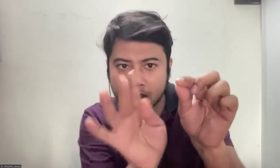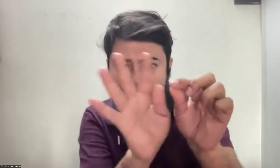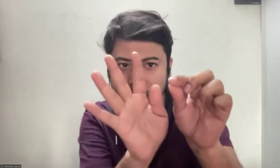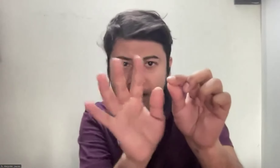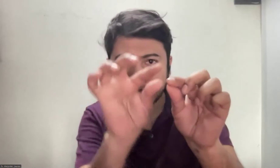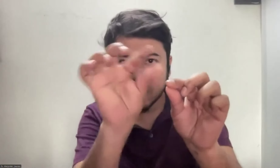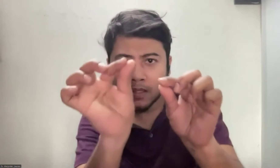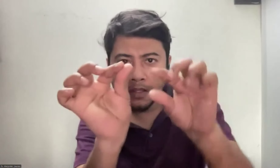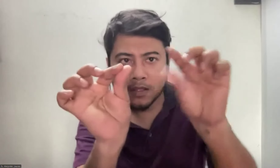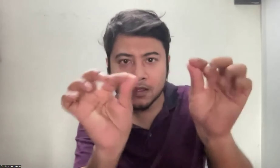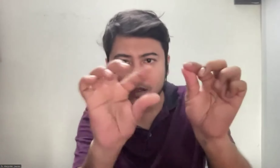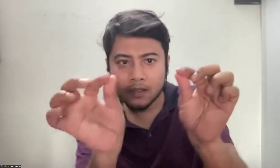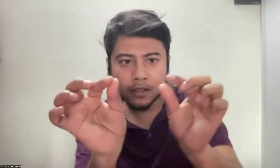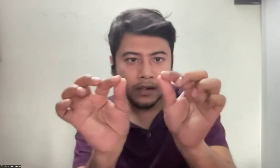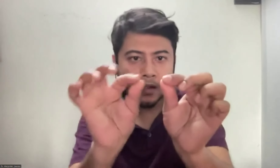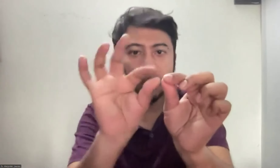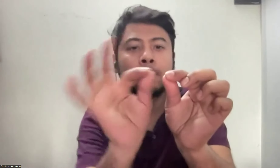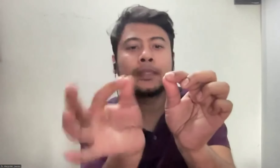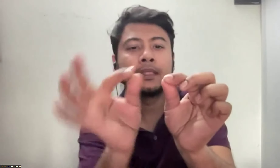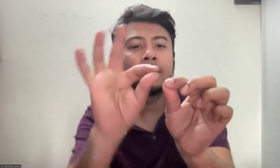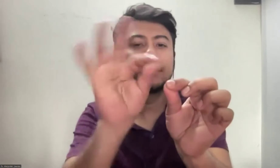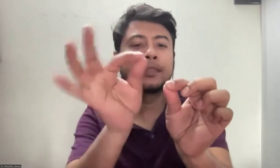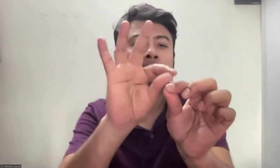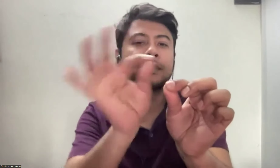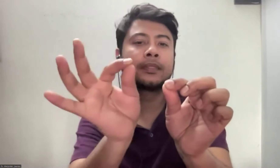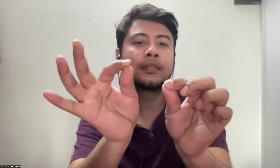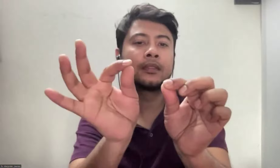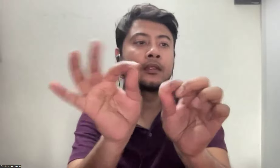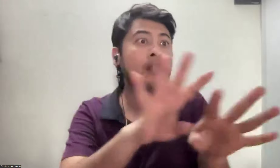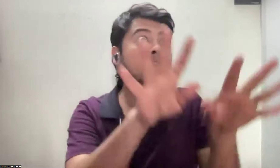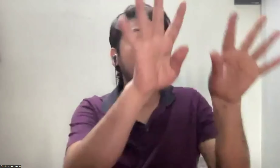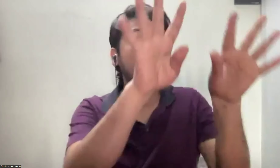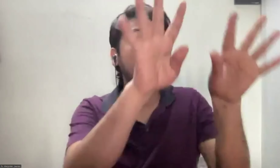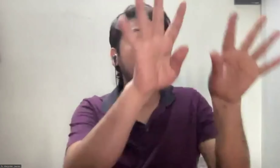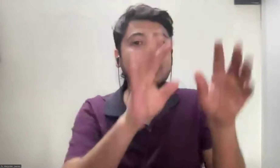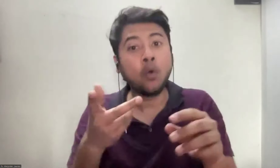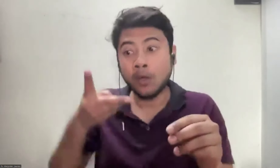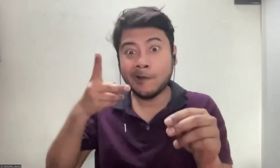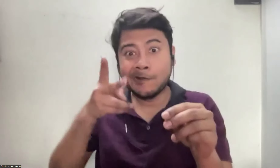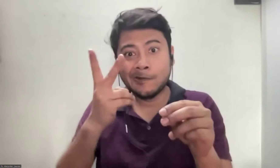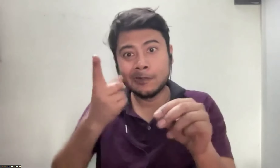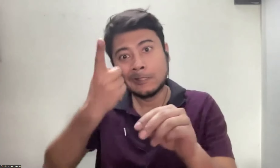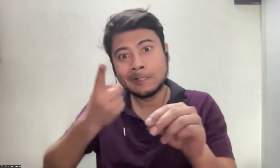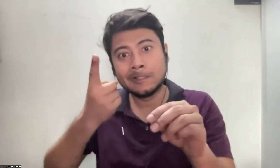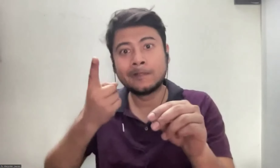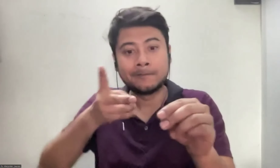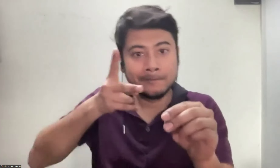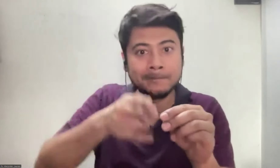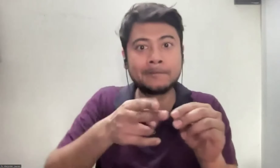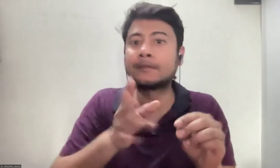You bow down, take permission, and you pluck one or two leaves. Don't use scissors on Tulsi. We don't trim